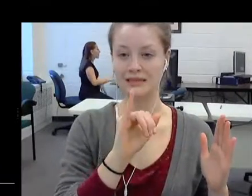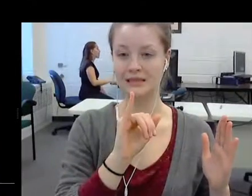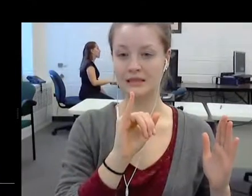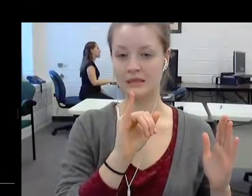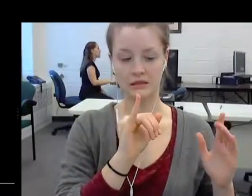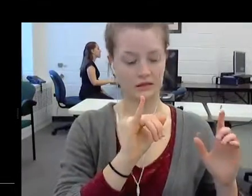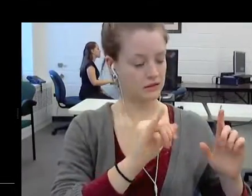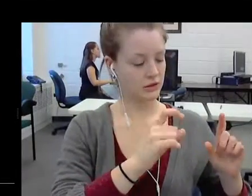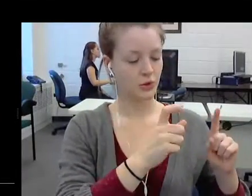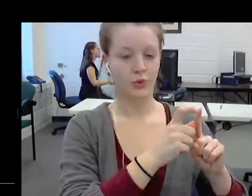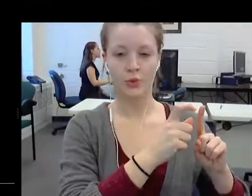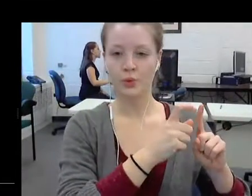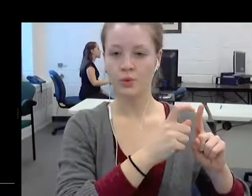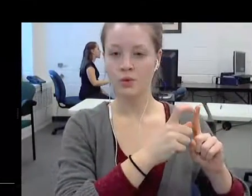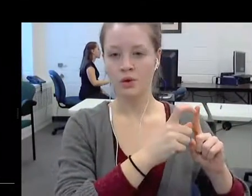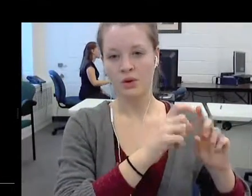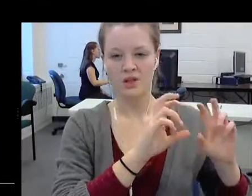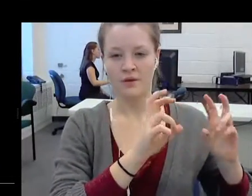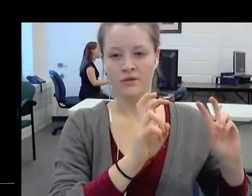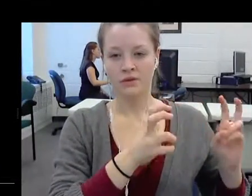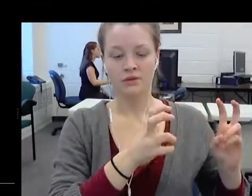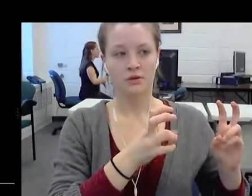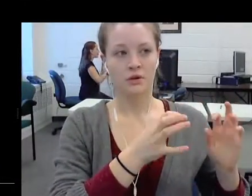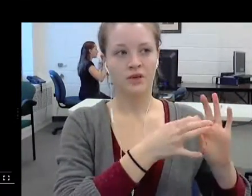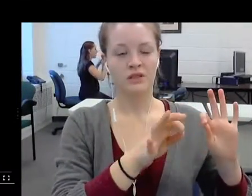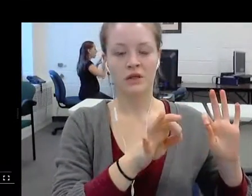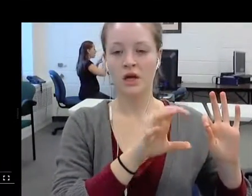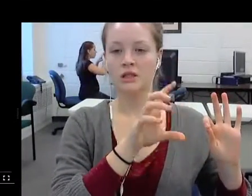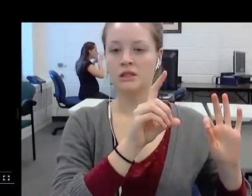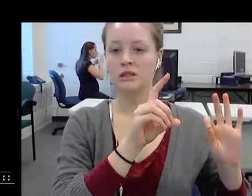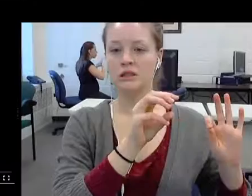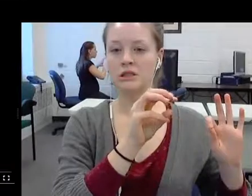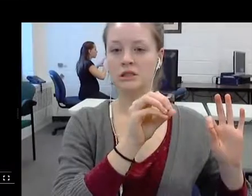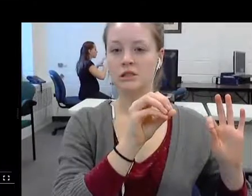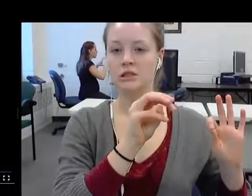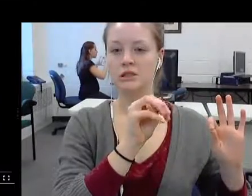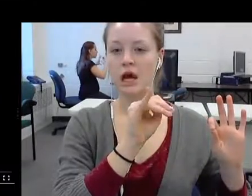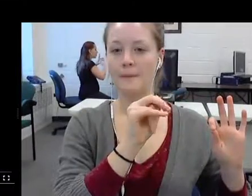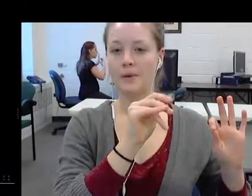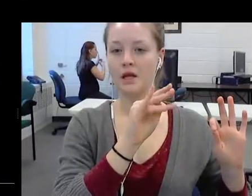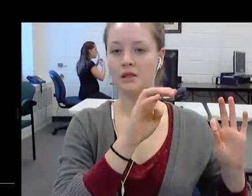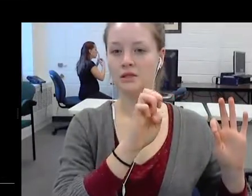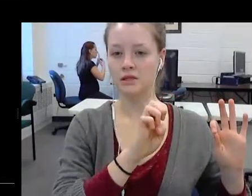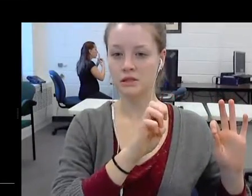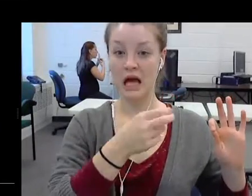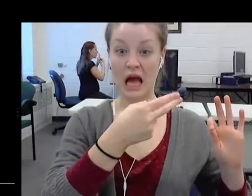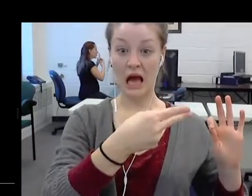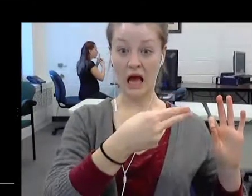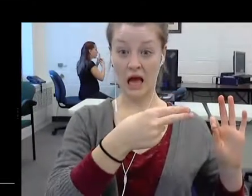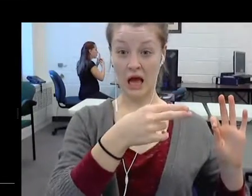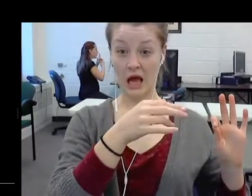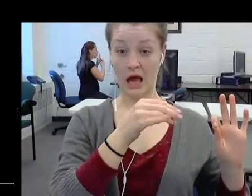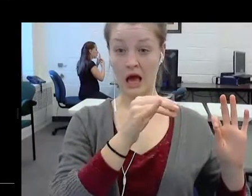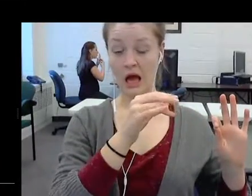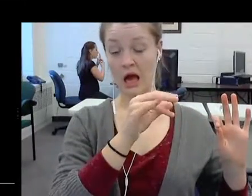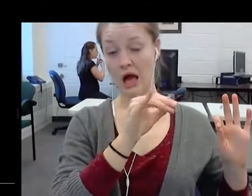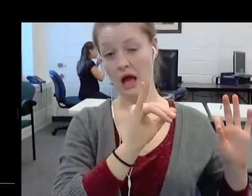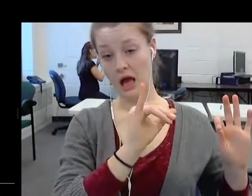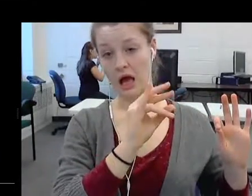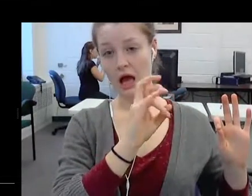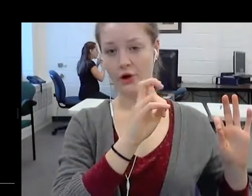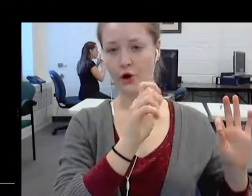that. And when you're trying to figure out what to include in the notes, it's a good idea to include any important